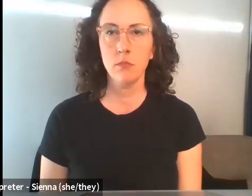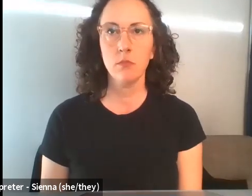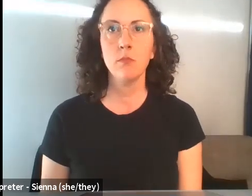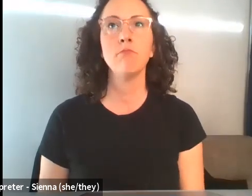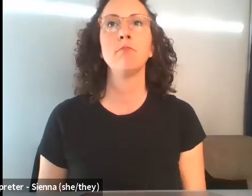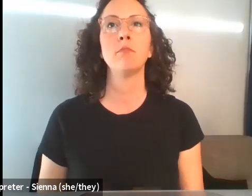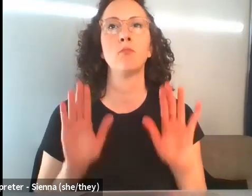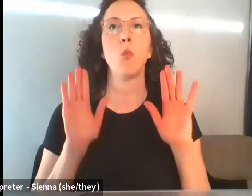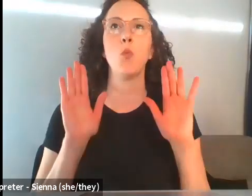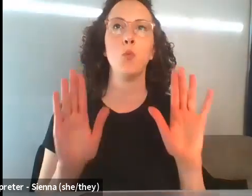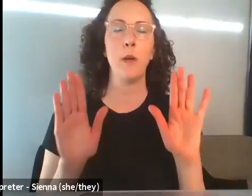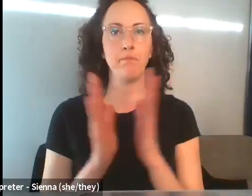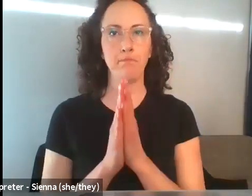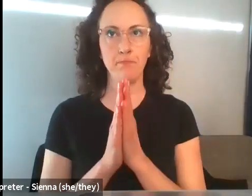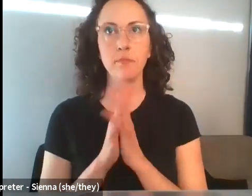Great.